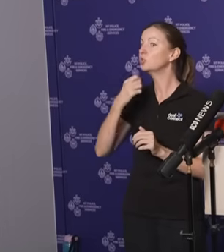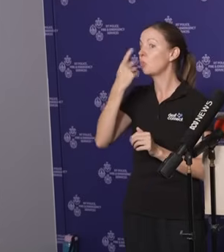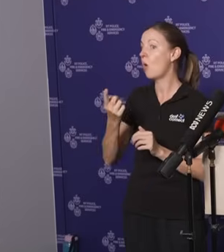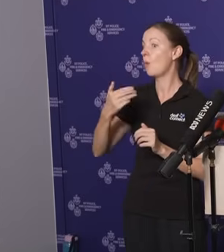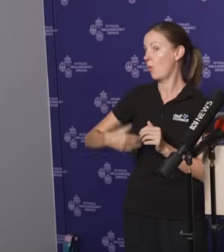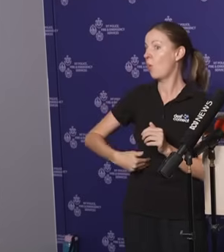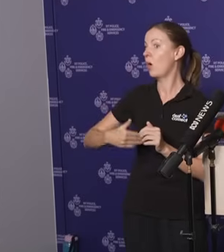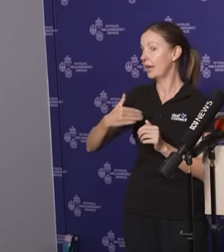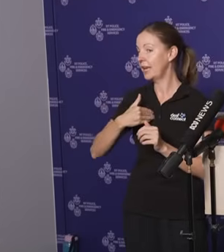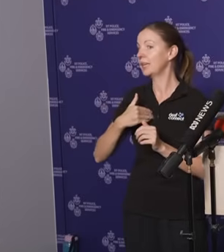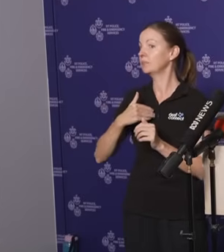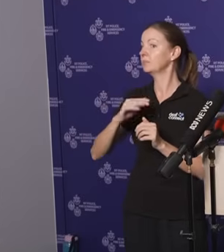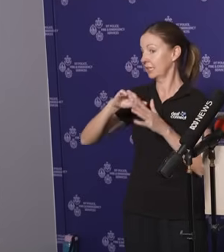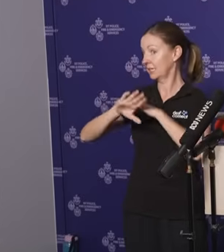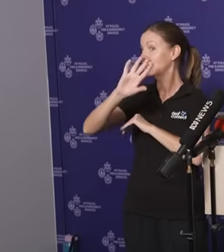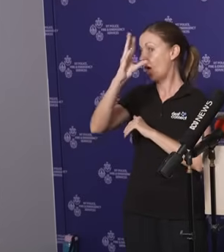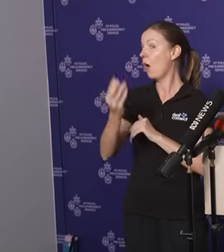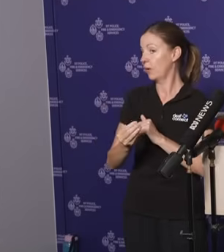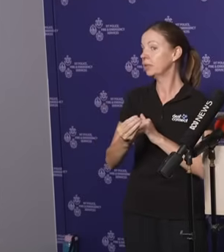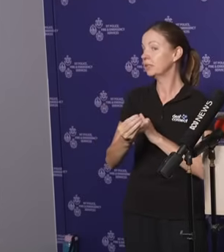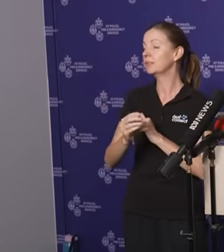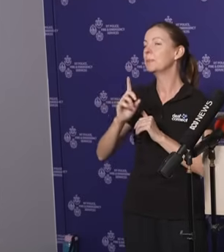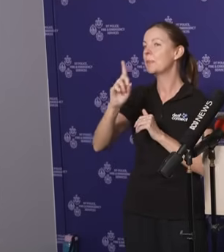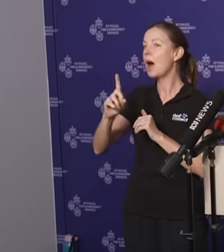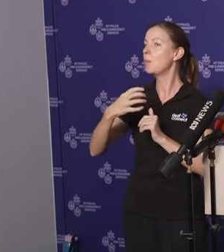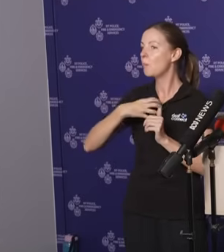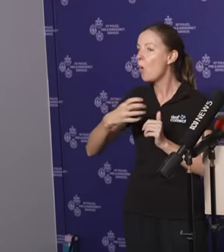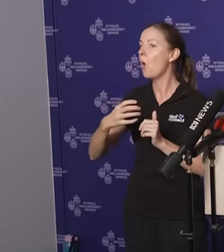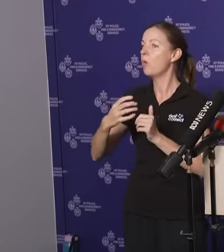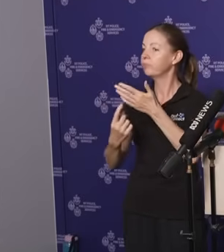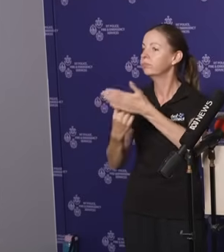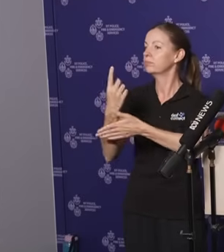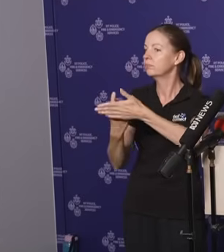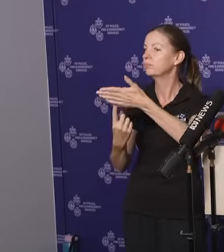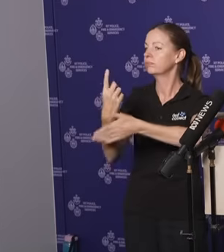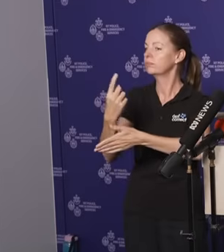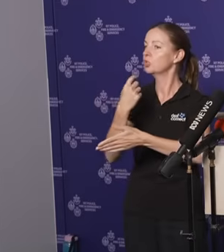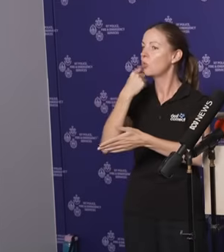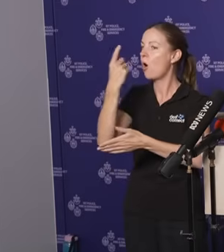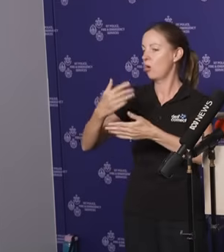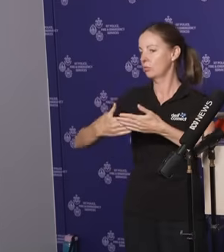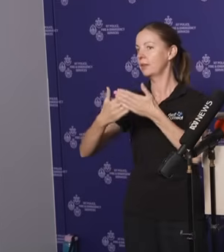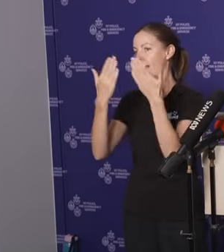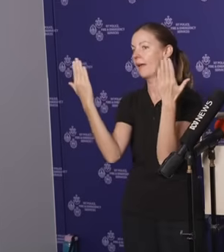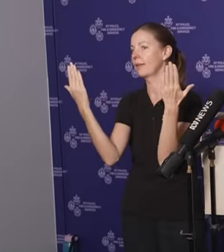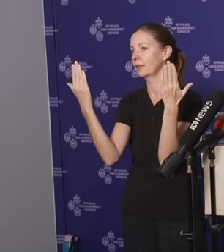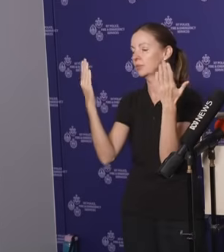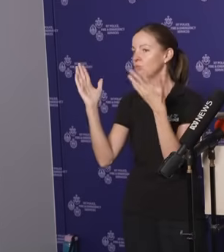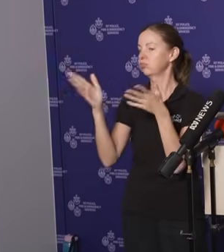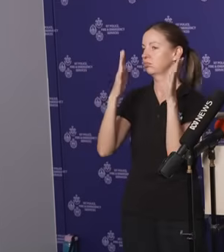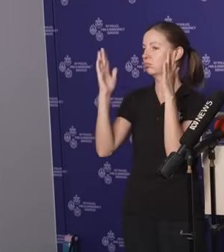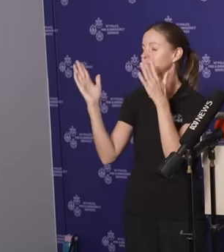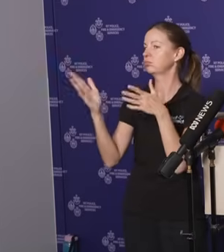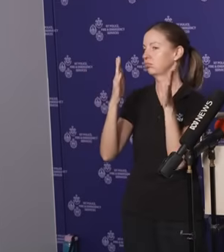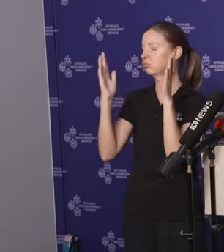more likely during the day tomorrow. Can you repeat that again? Yep. Gales of around 90 kilometres